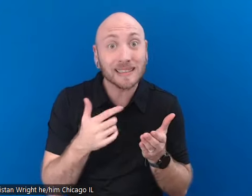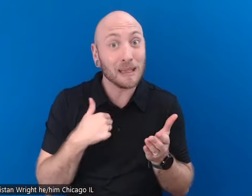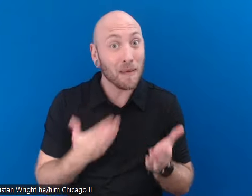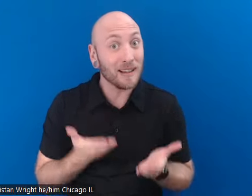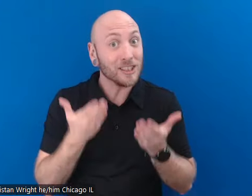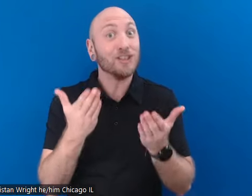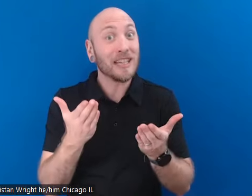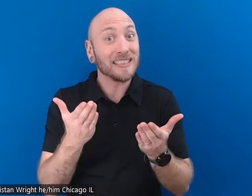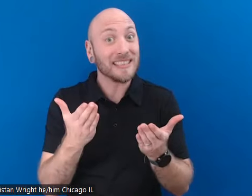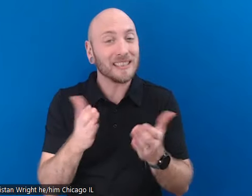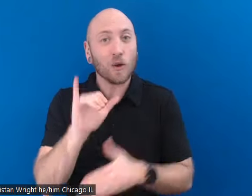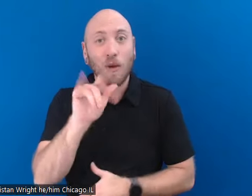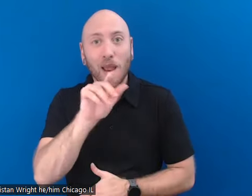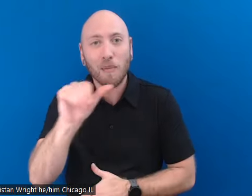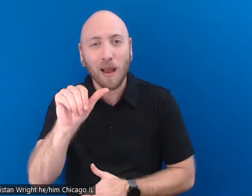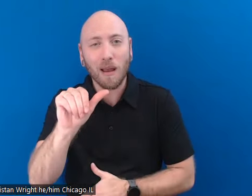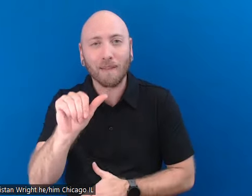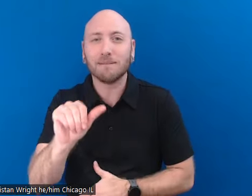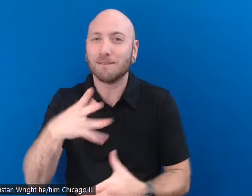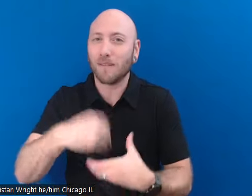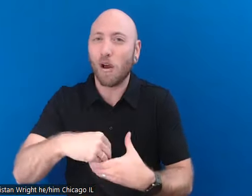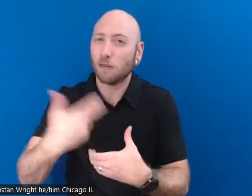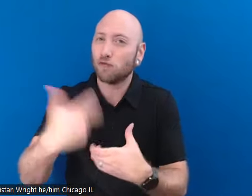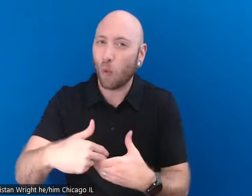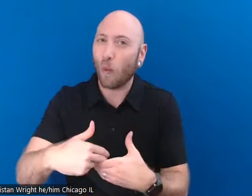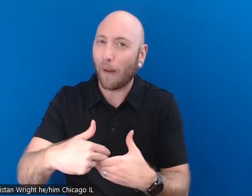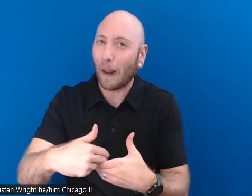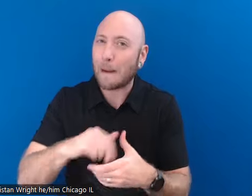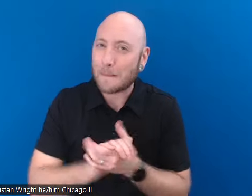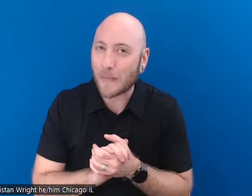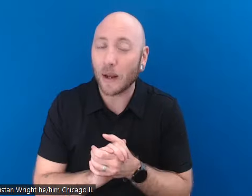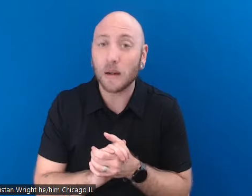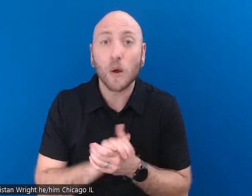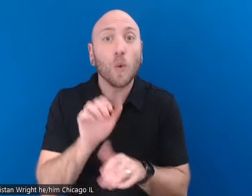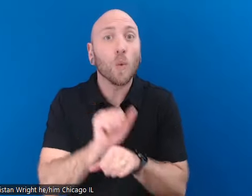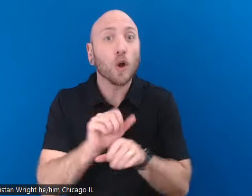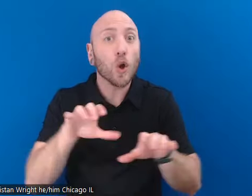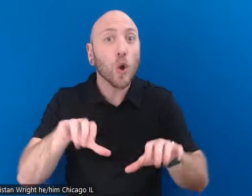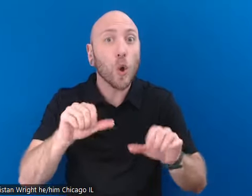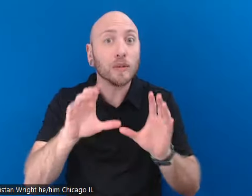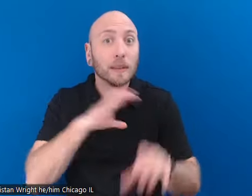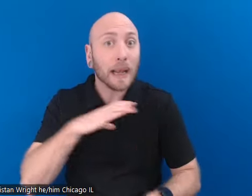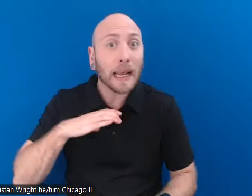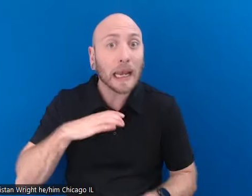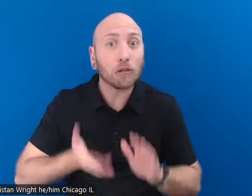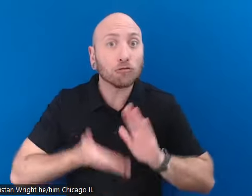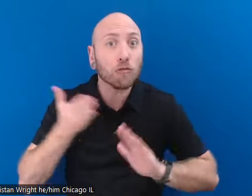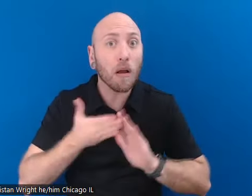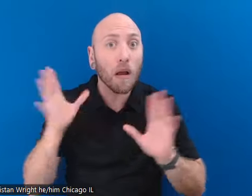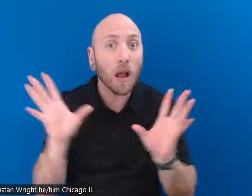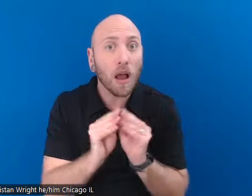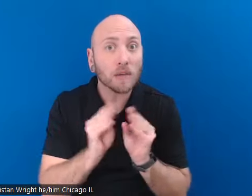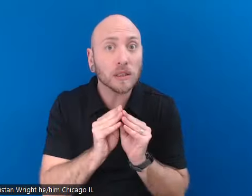a YPAA, serving on a host committee, and it's there's something